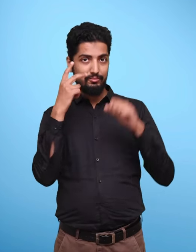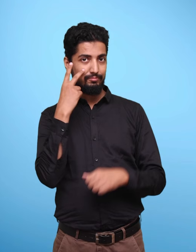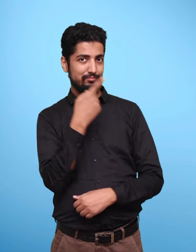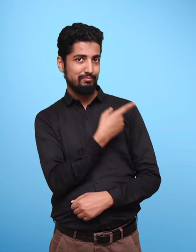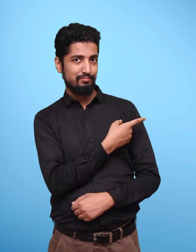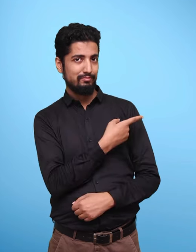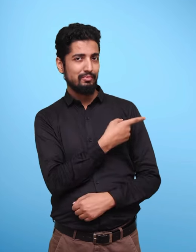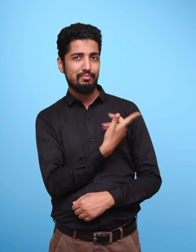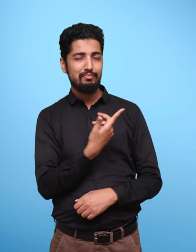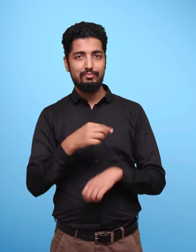5. Skin.